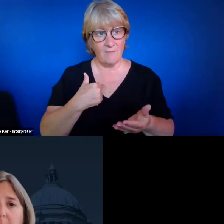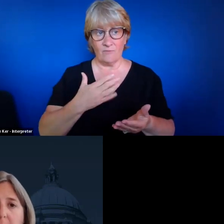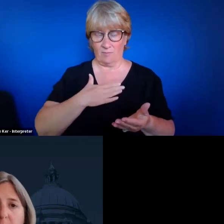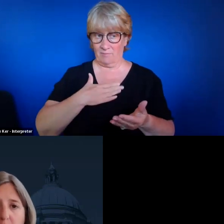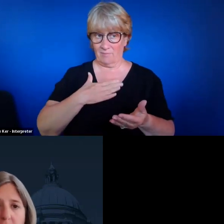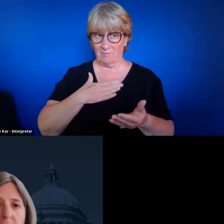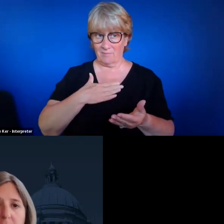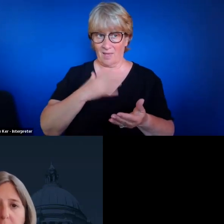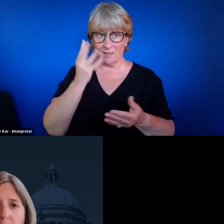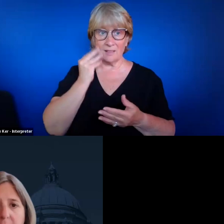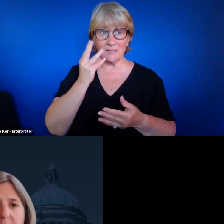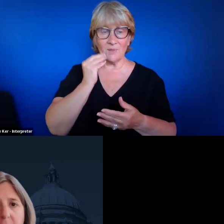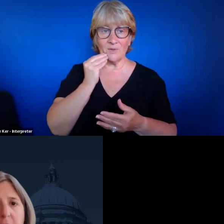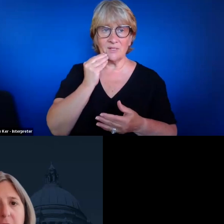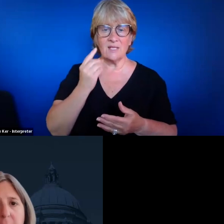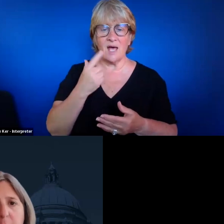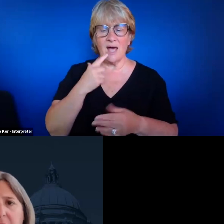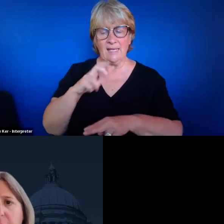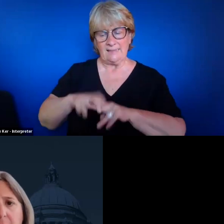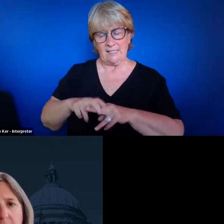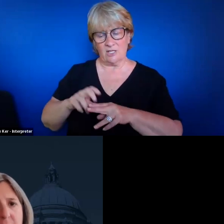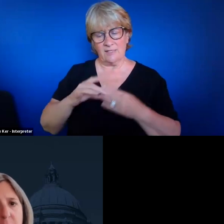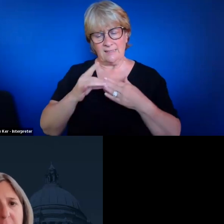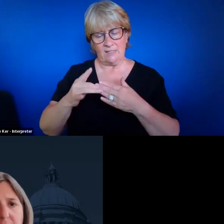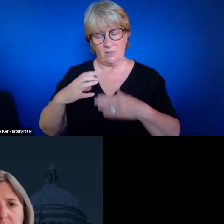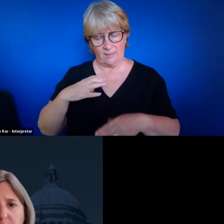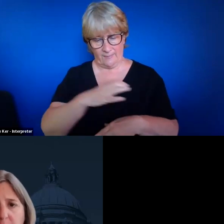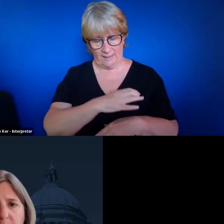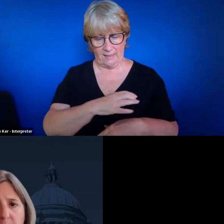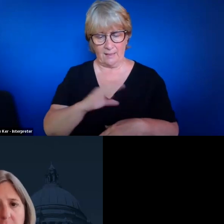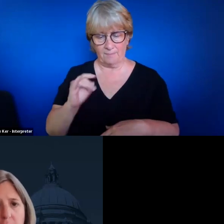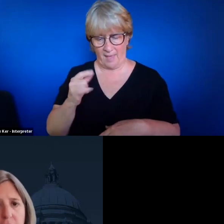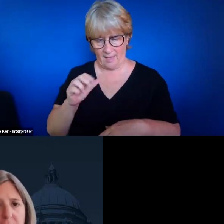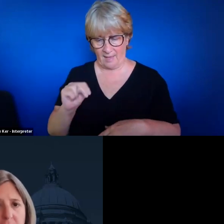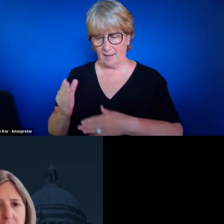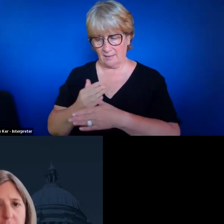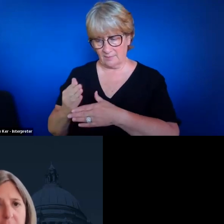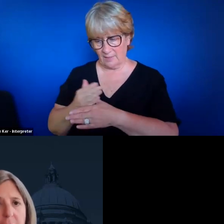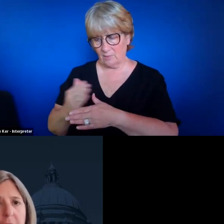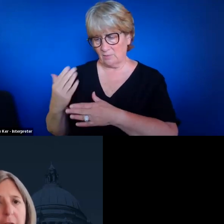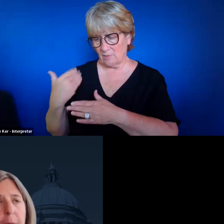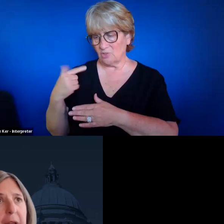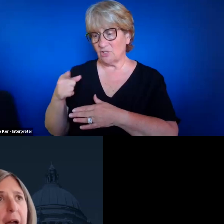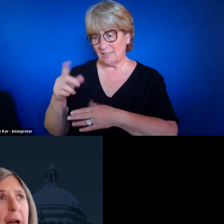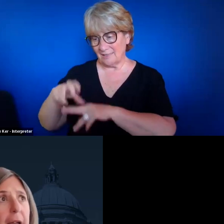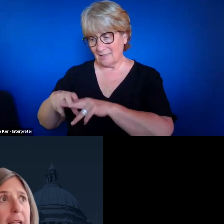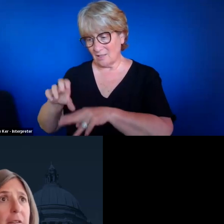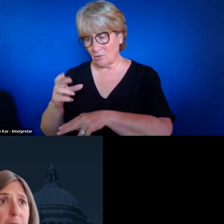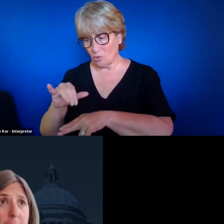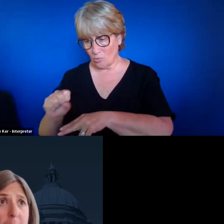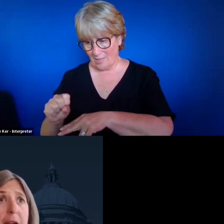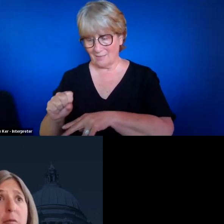own experience, you know, I sit on the steering committee, Megan and I split responsibilities, you know, she sits on the CRIS. And